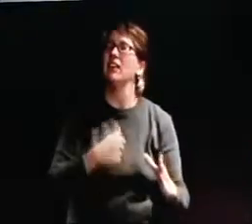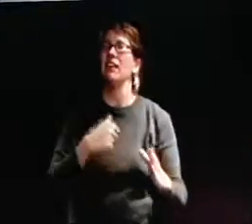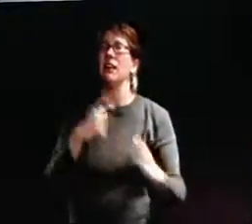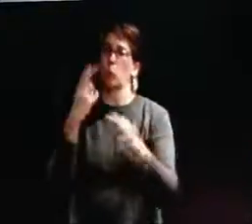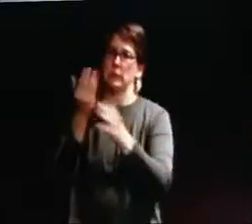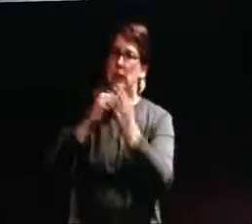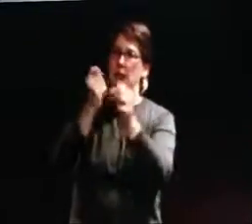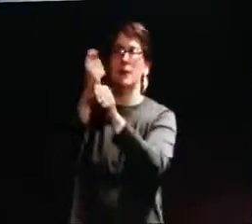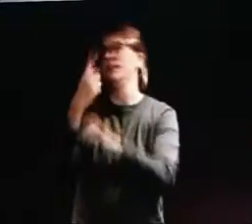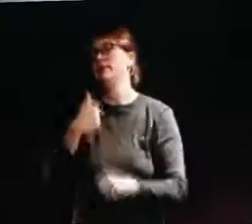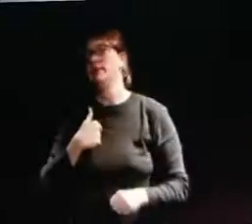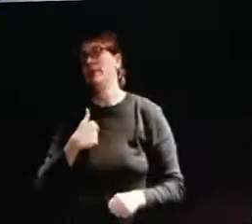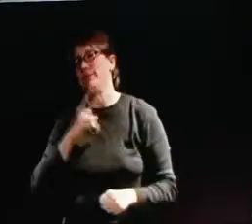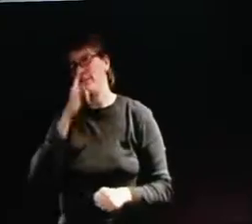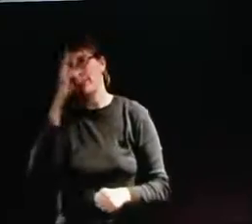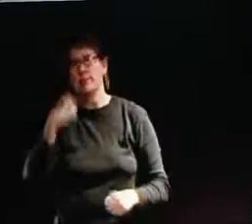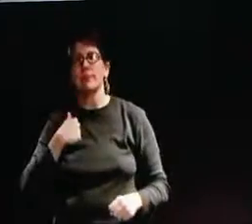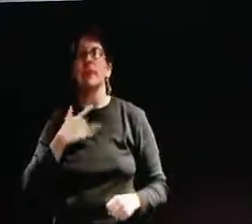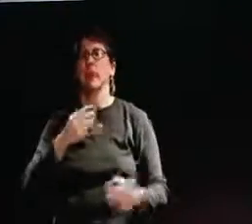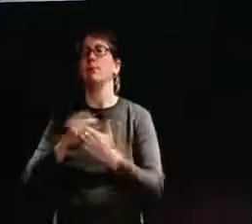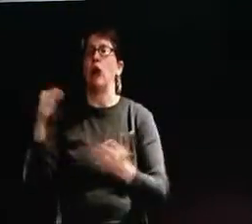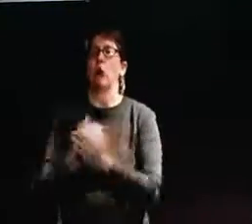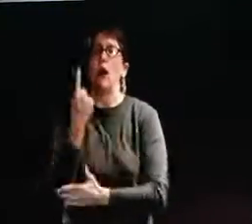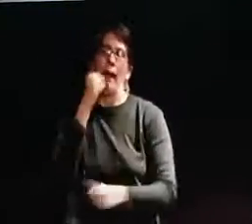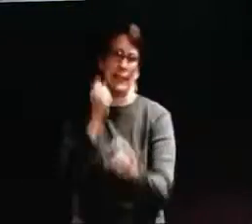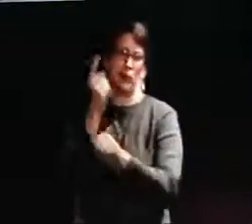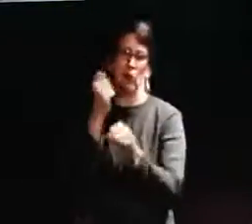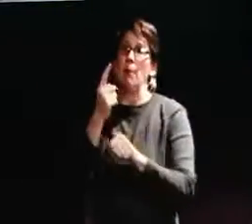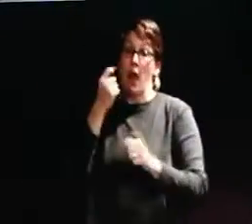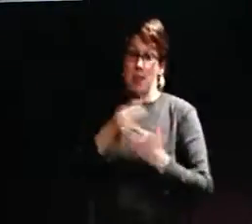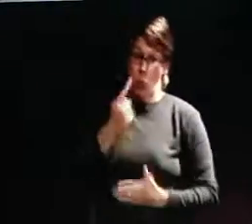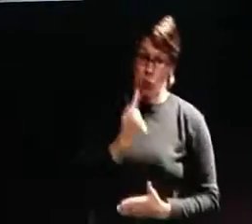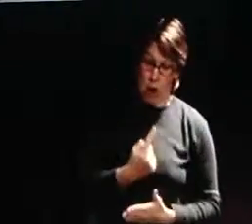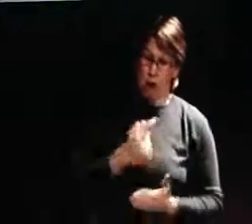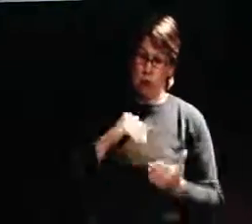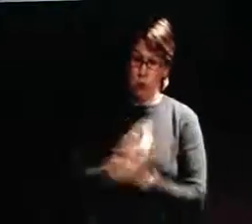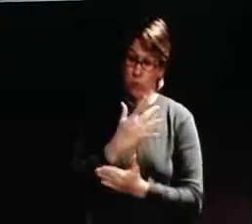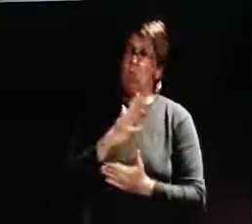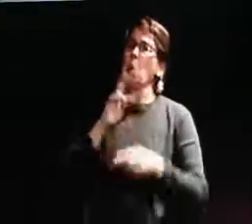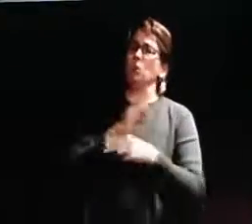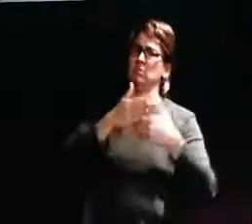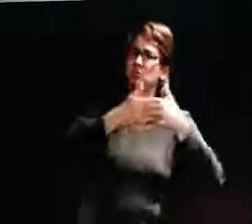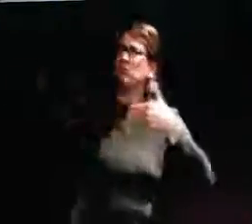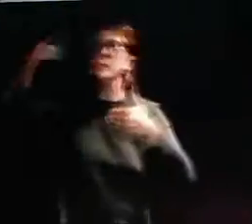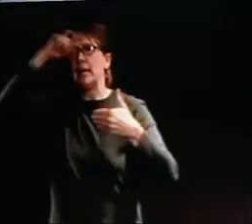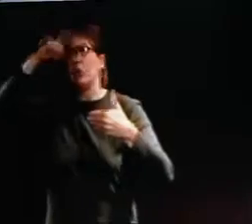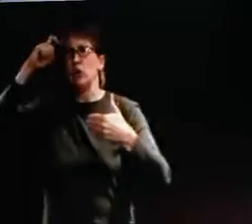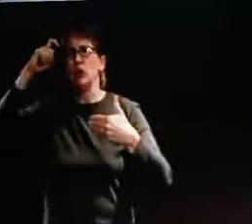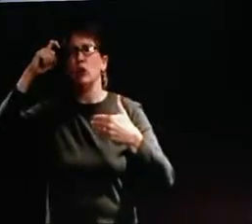use a big pack called a Duluth pack, and in that, some people have plastic liners that they put inside of it. I'll